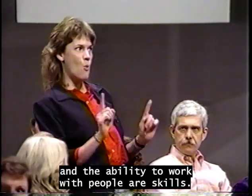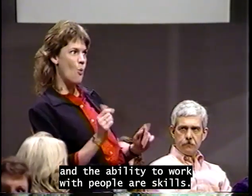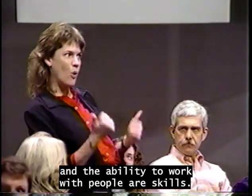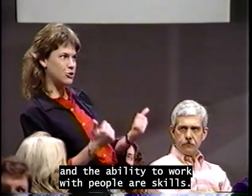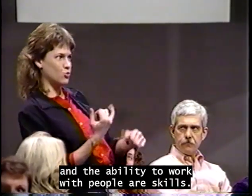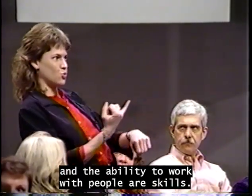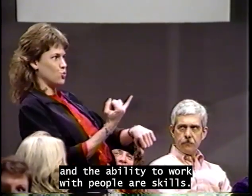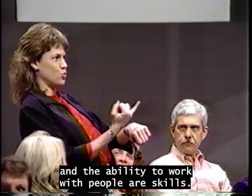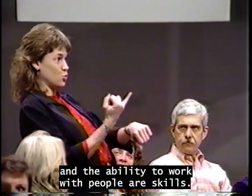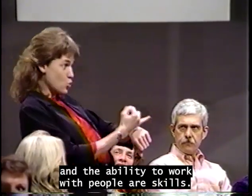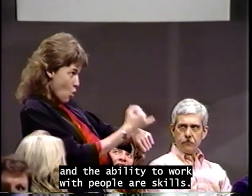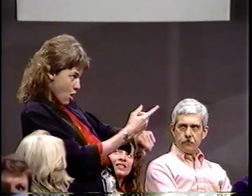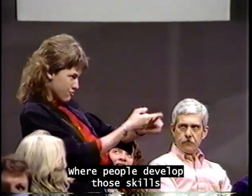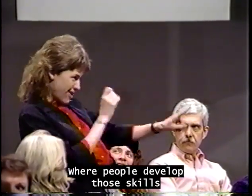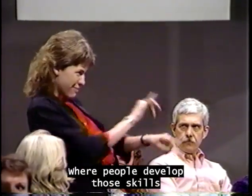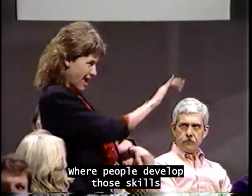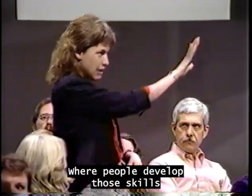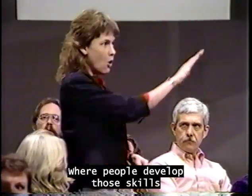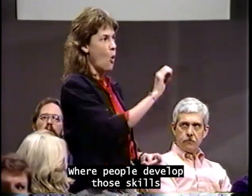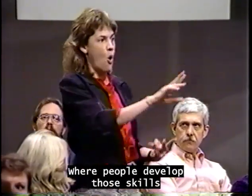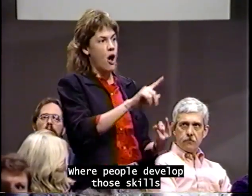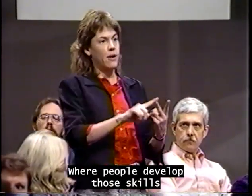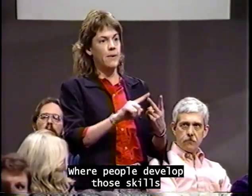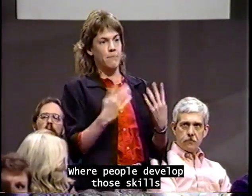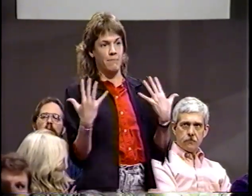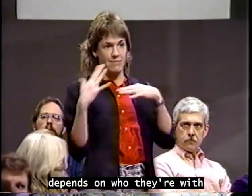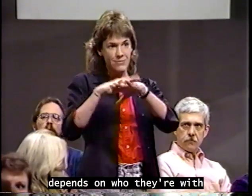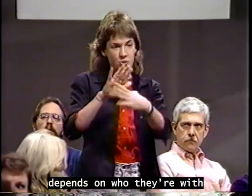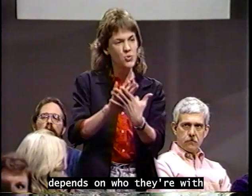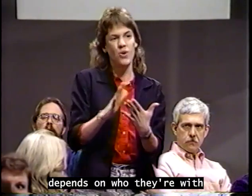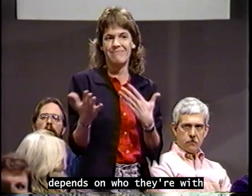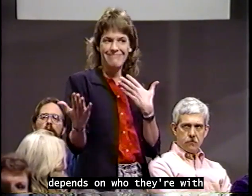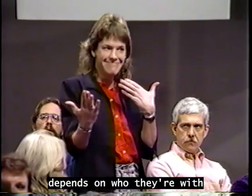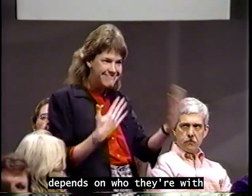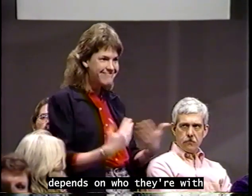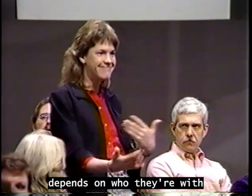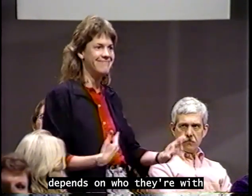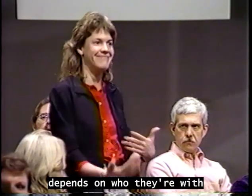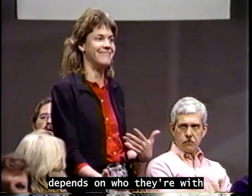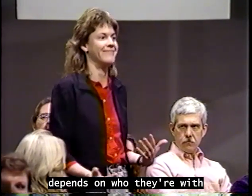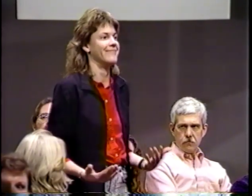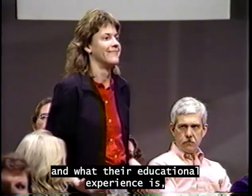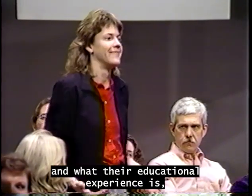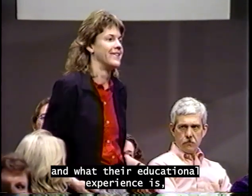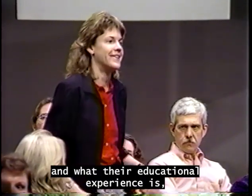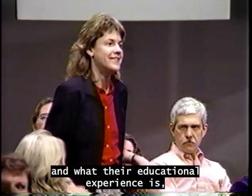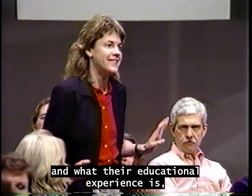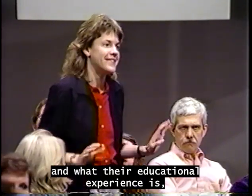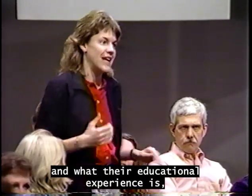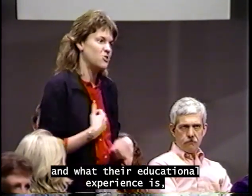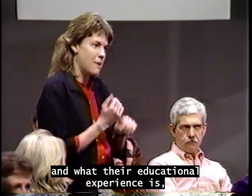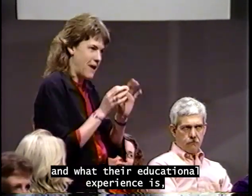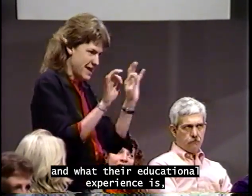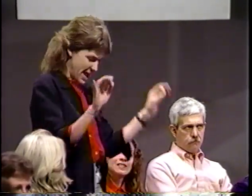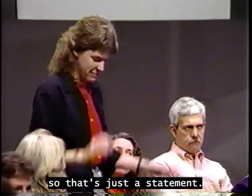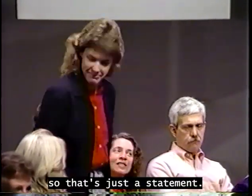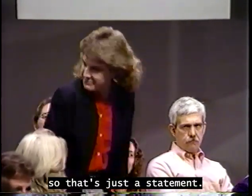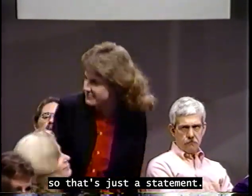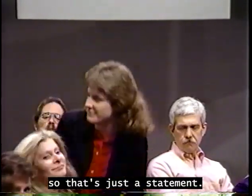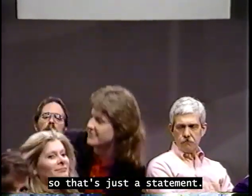are skills. Where do people develop those skills depends on who they're with and what their educational experience is. So that's just